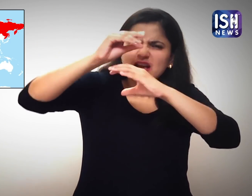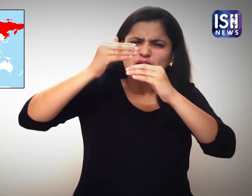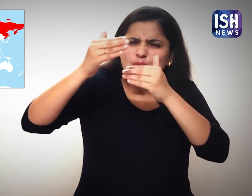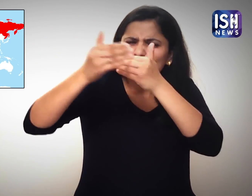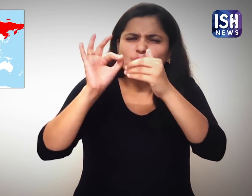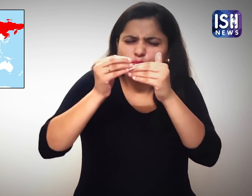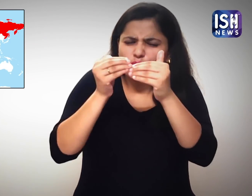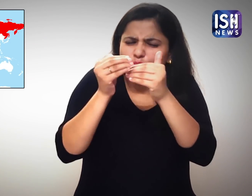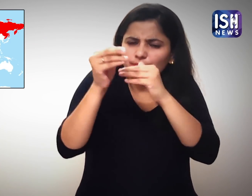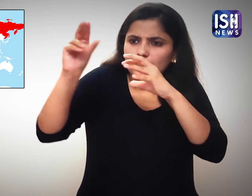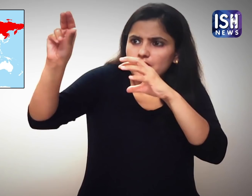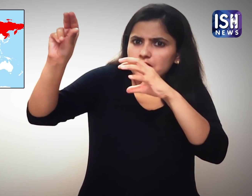over Central Russia,